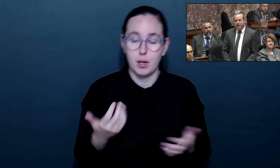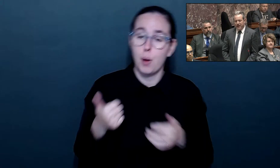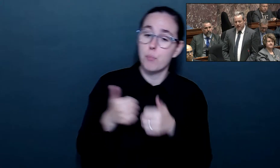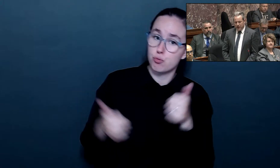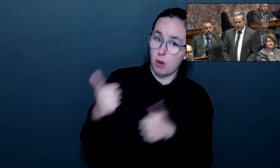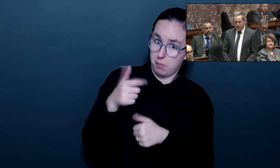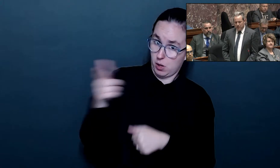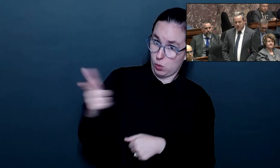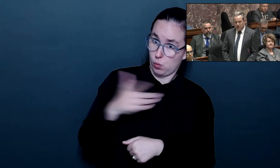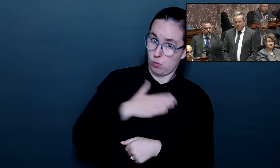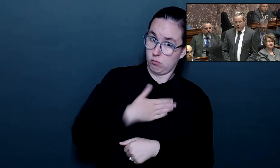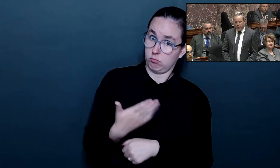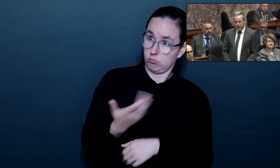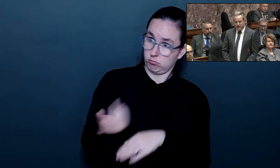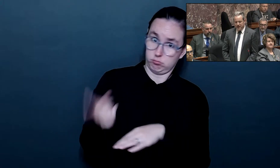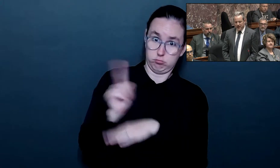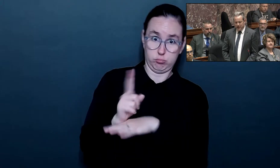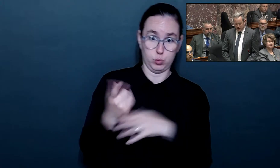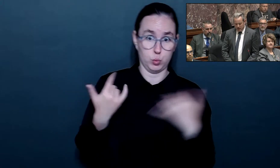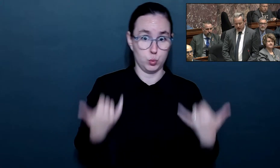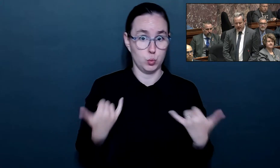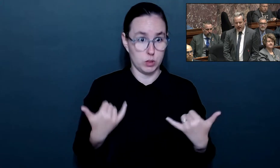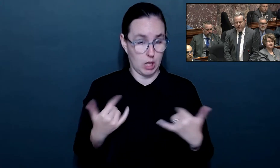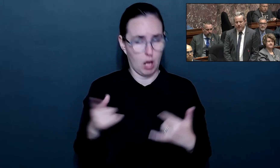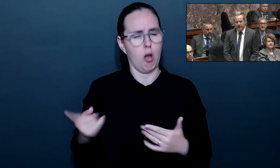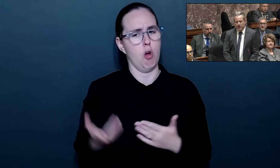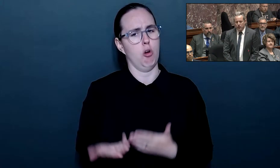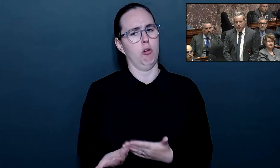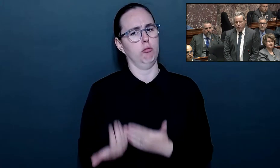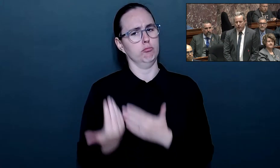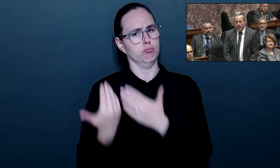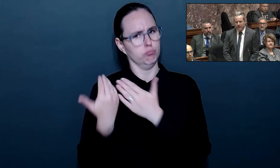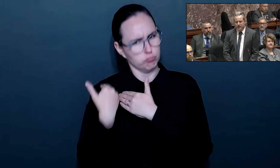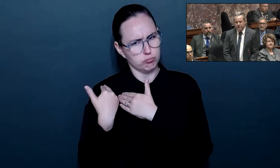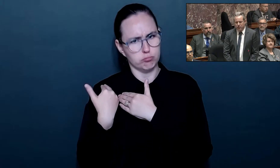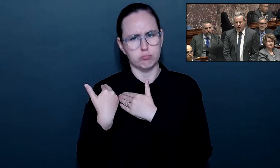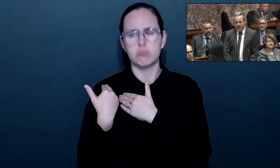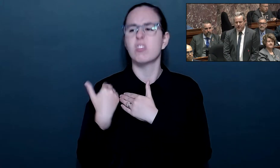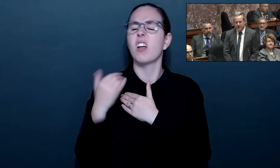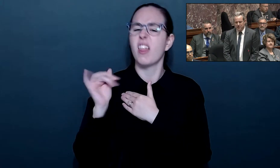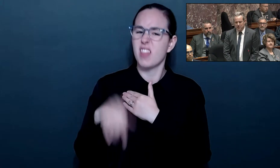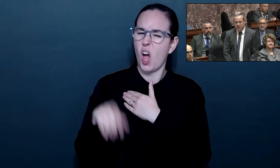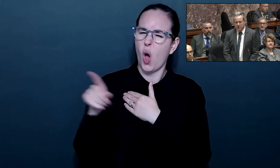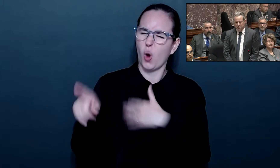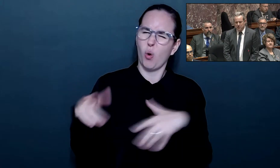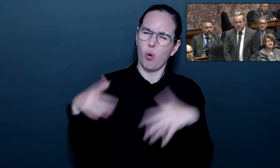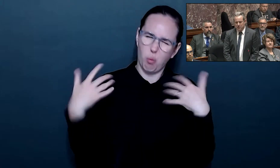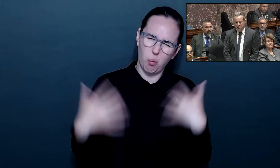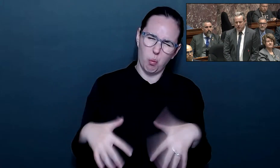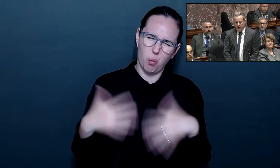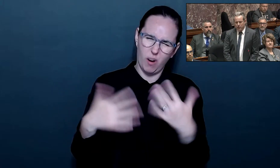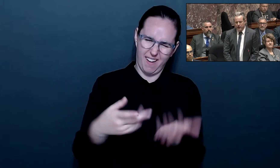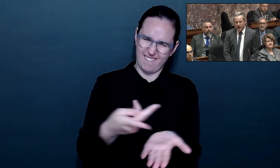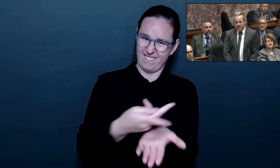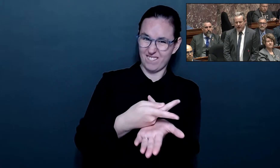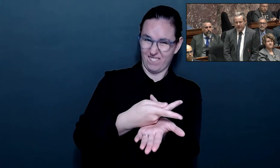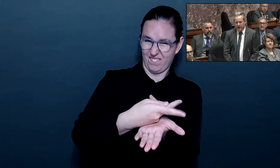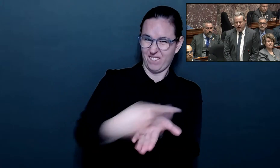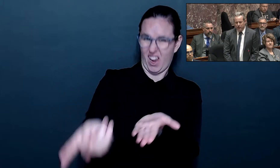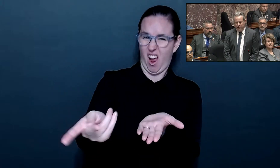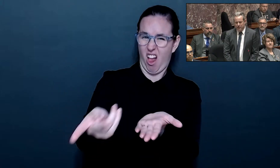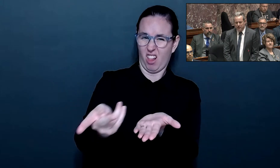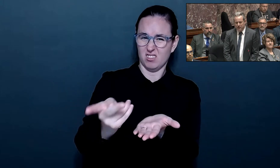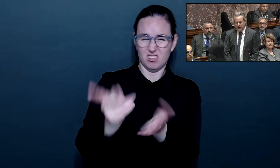utter failure that we are seeing in every corner of this province regarding